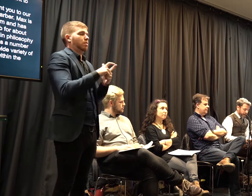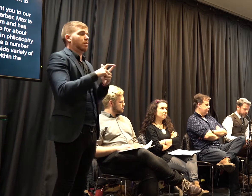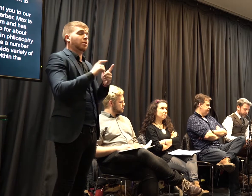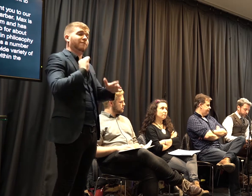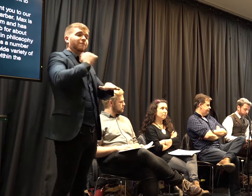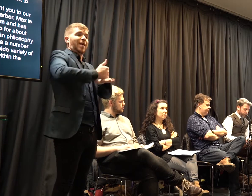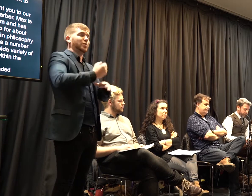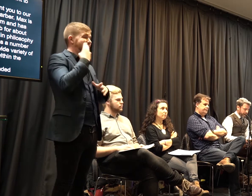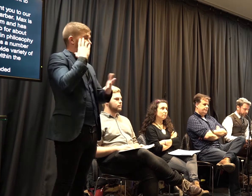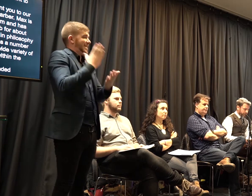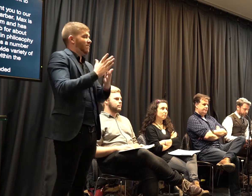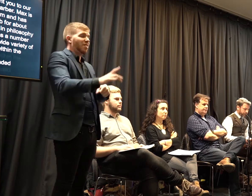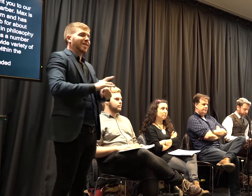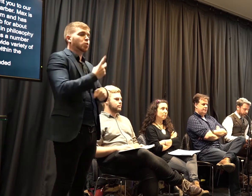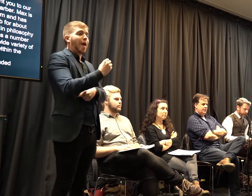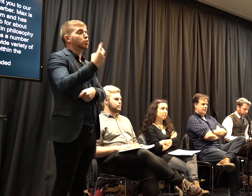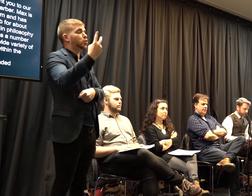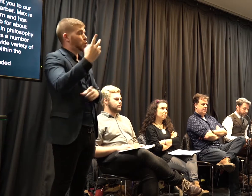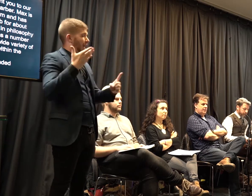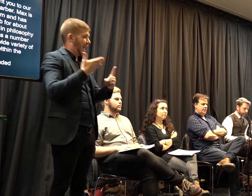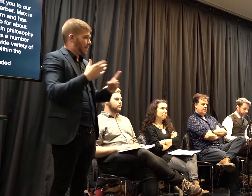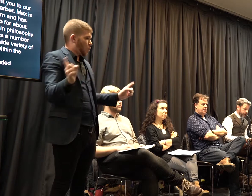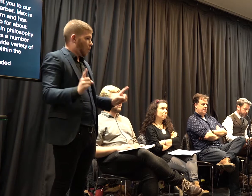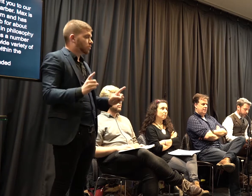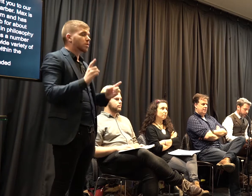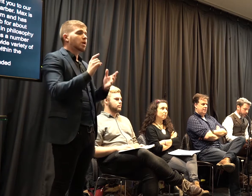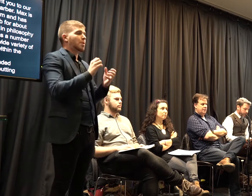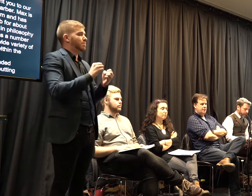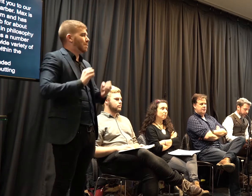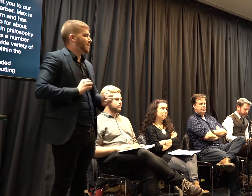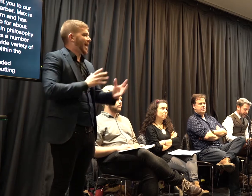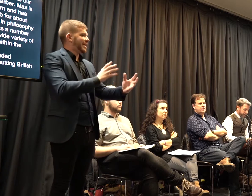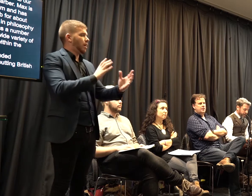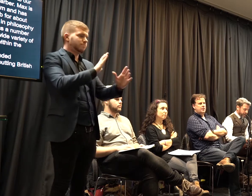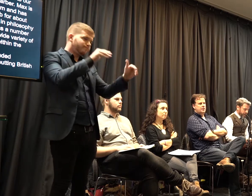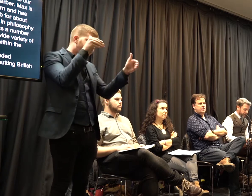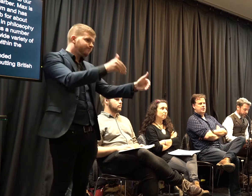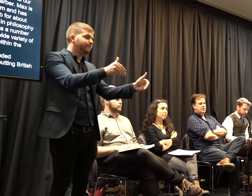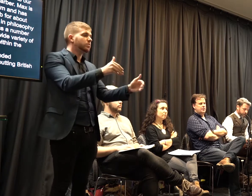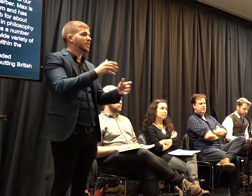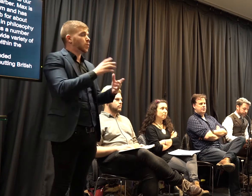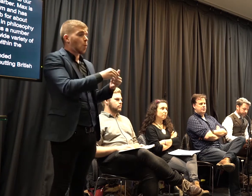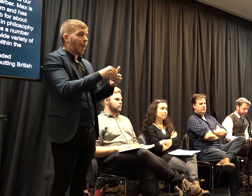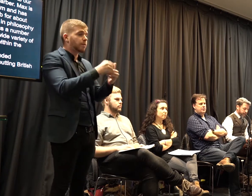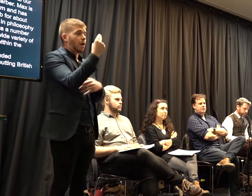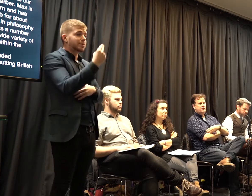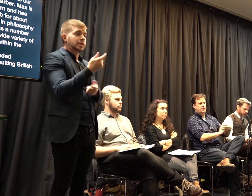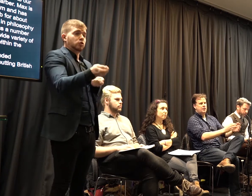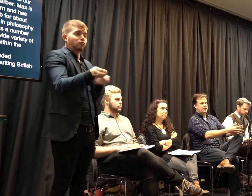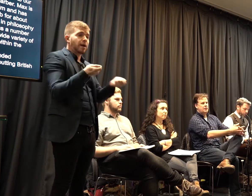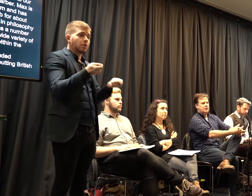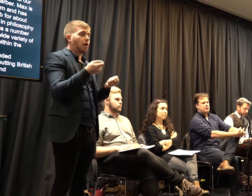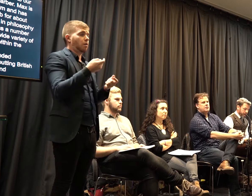in 2002 with the aim of putting British Sign Language centre stage. She has led and been artistic director of the company since